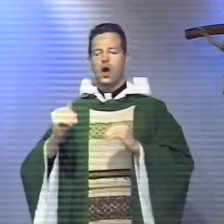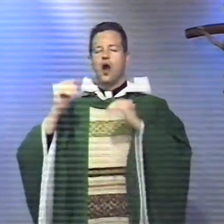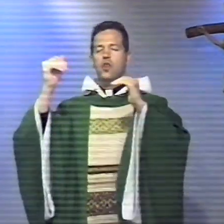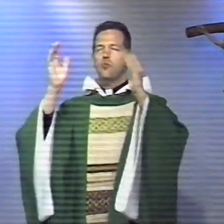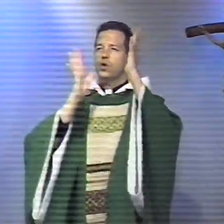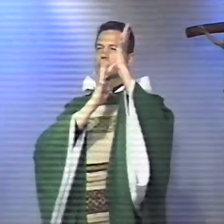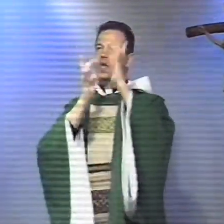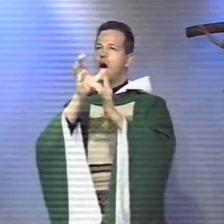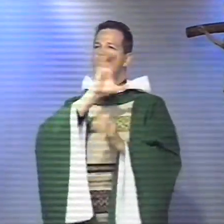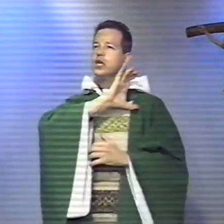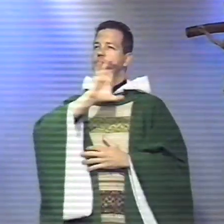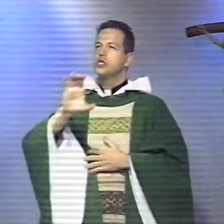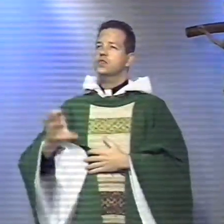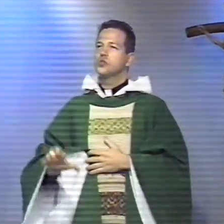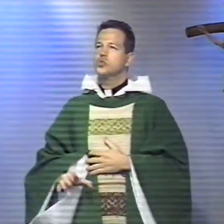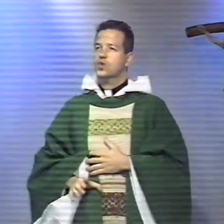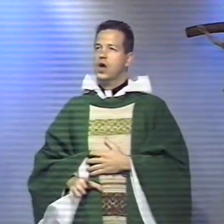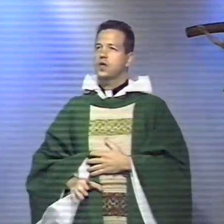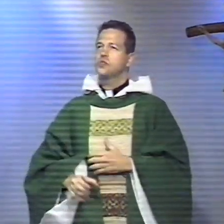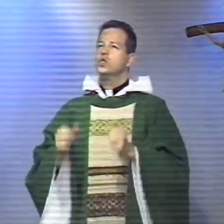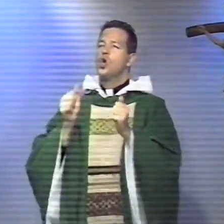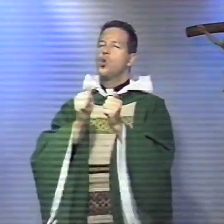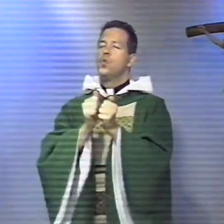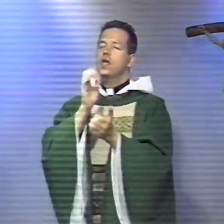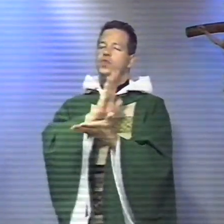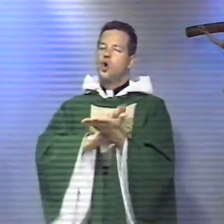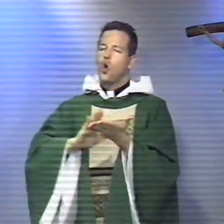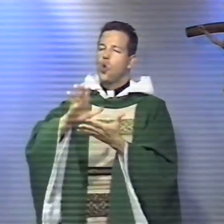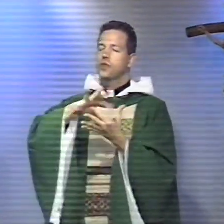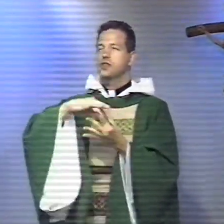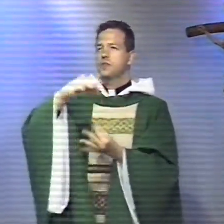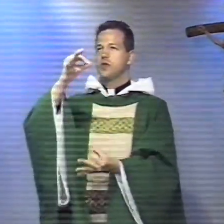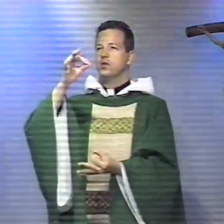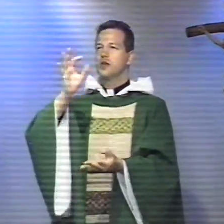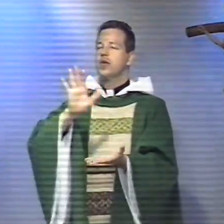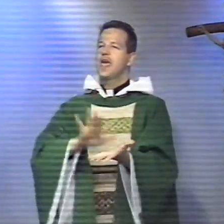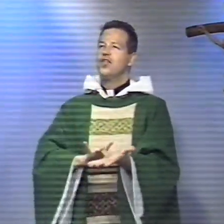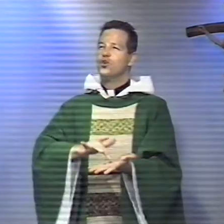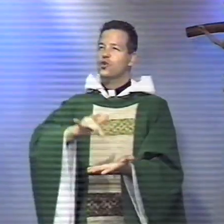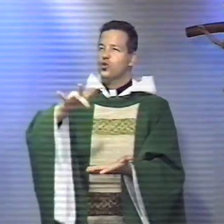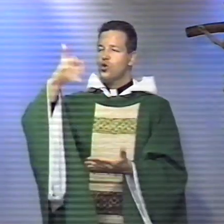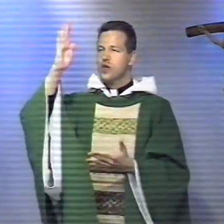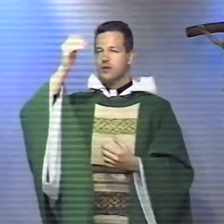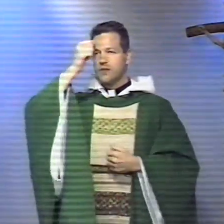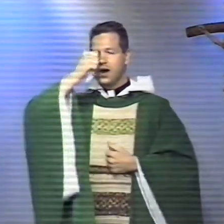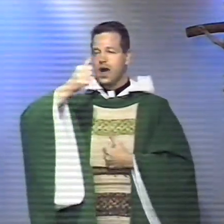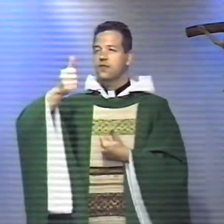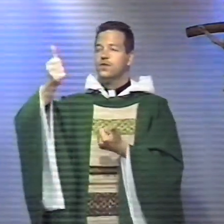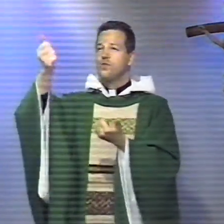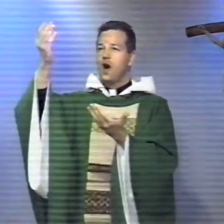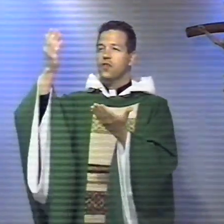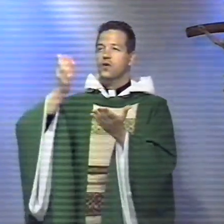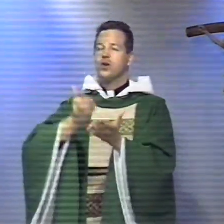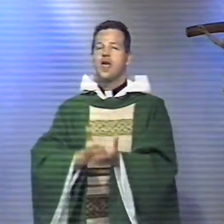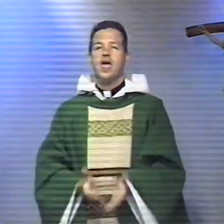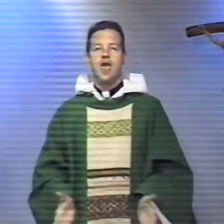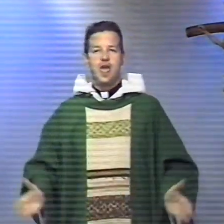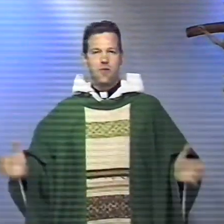are the Most High, Jesus Christ, with the Holy Spirit, in the glory of God the Father.